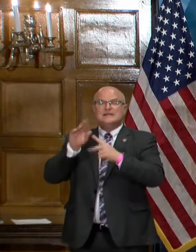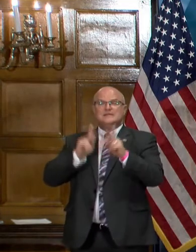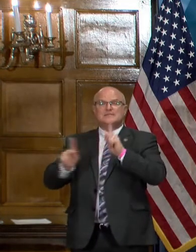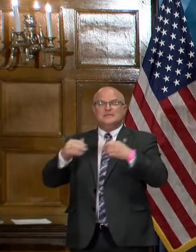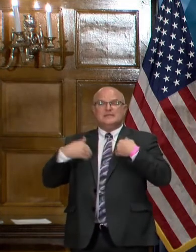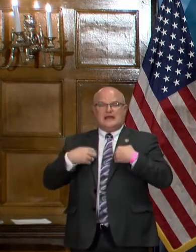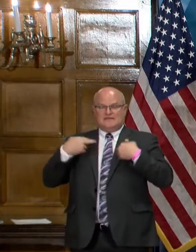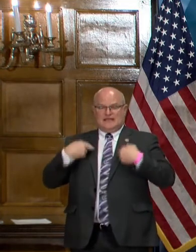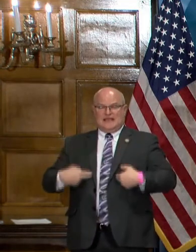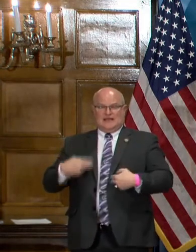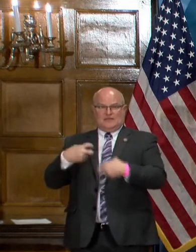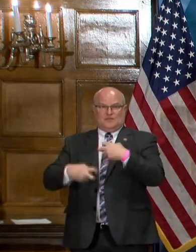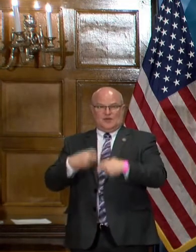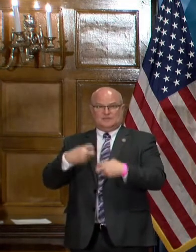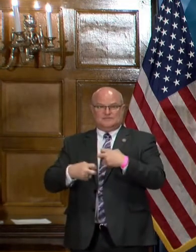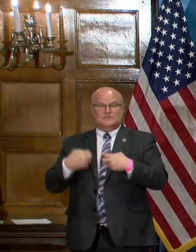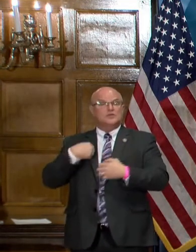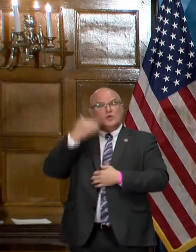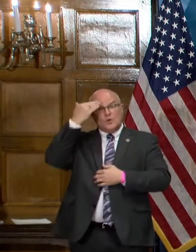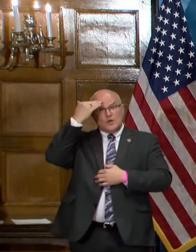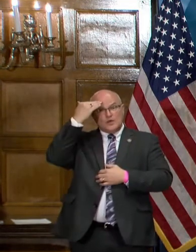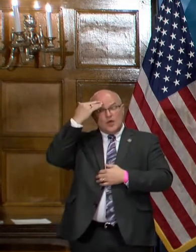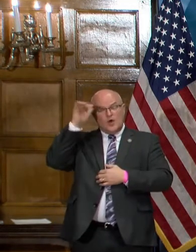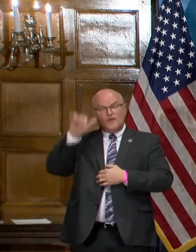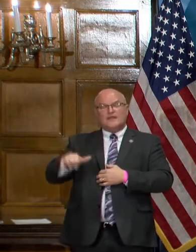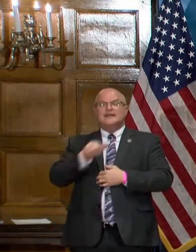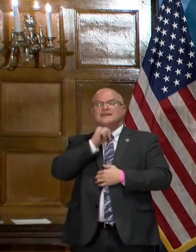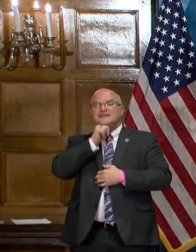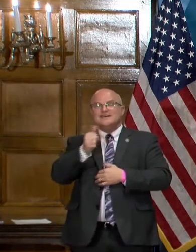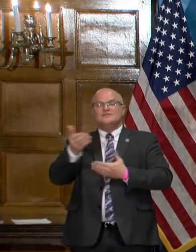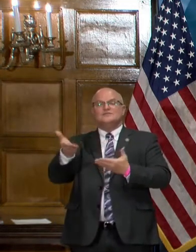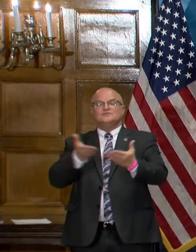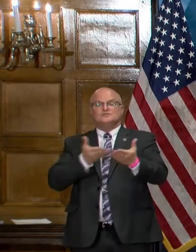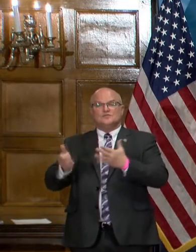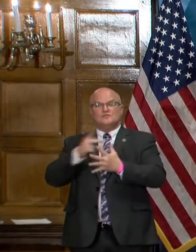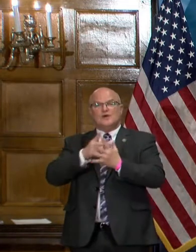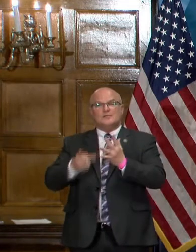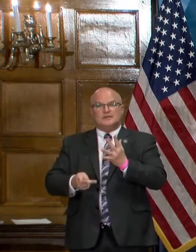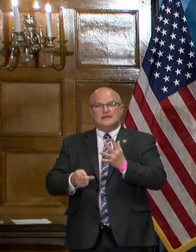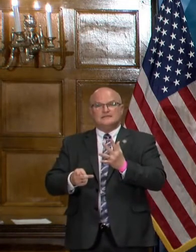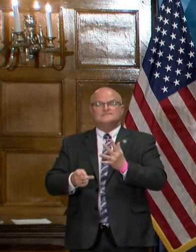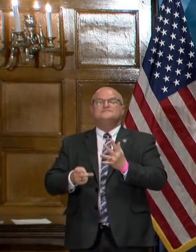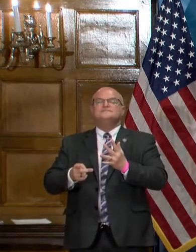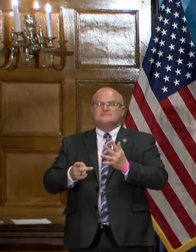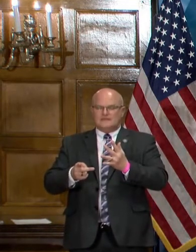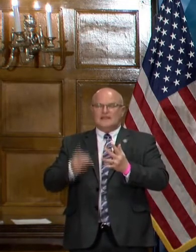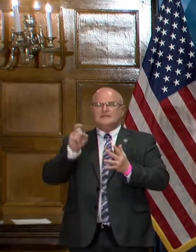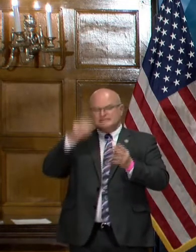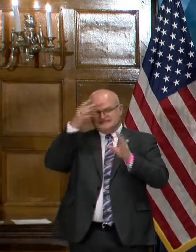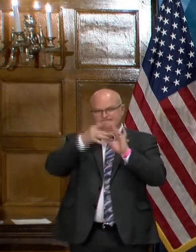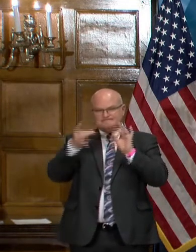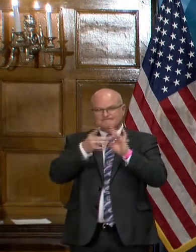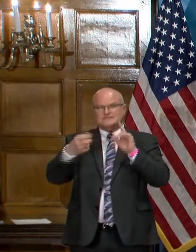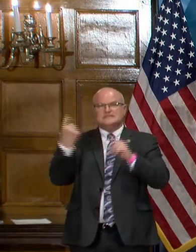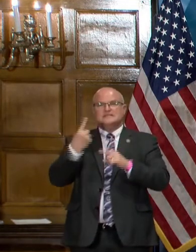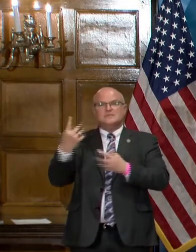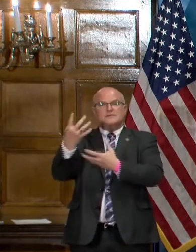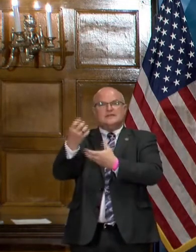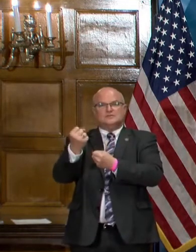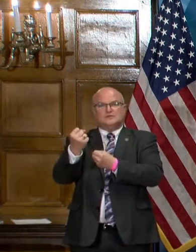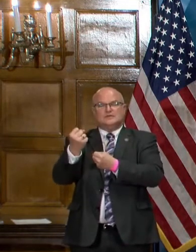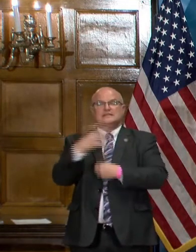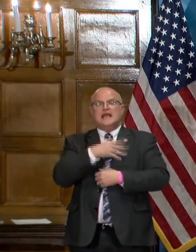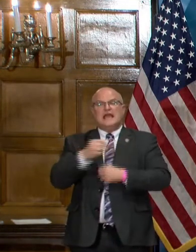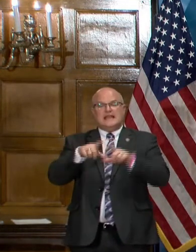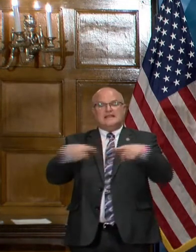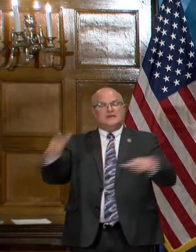We know that to successfully engage those underserved populations, the message must come from someone they trust, in a language and format